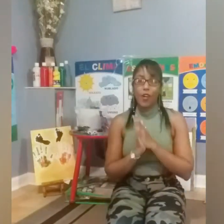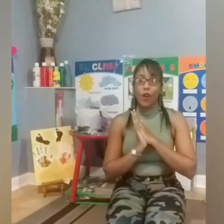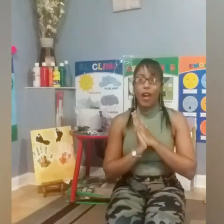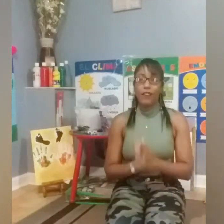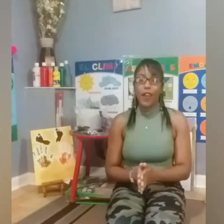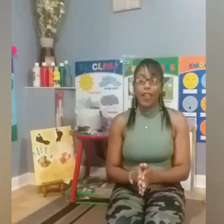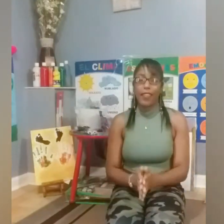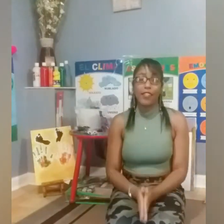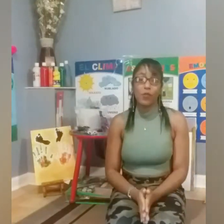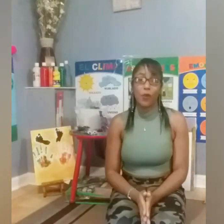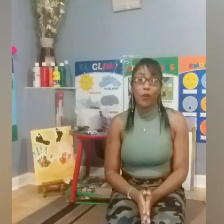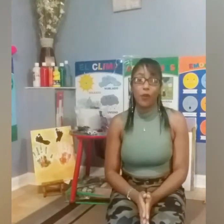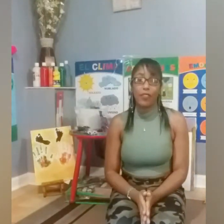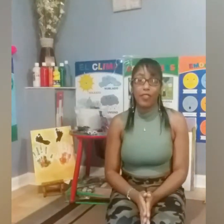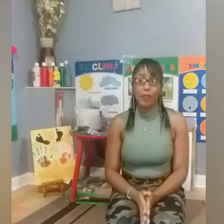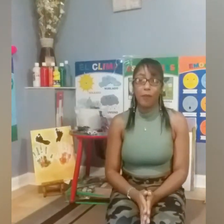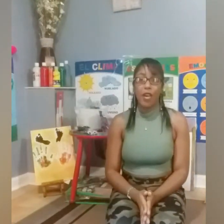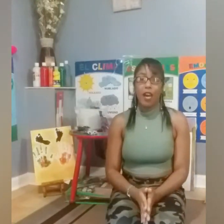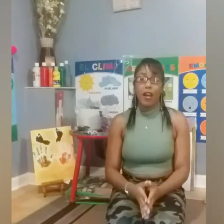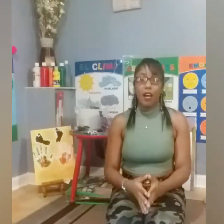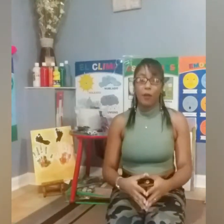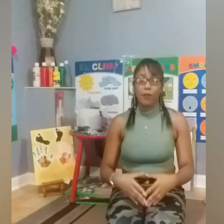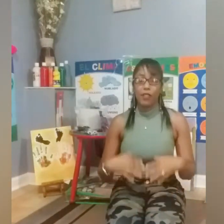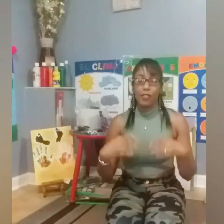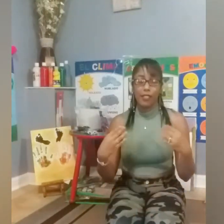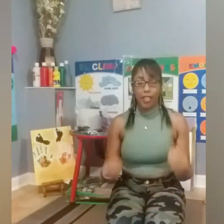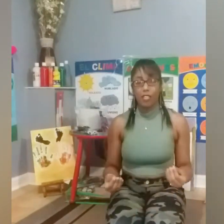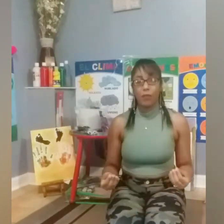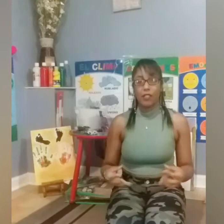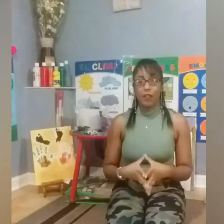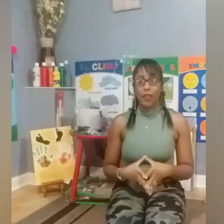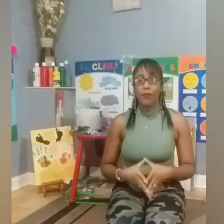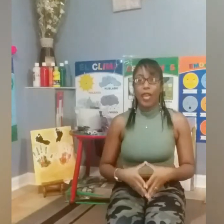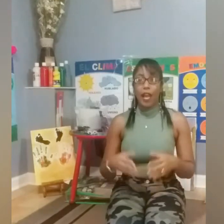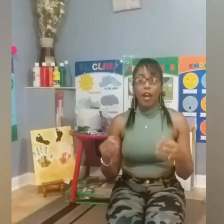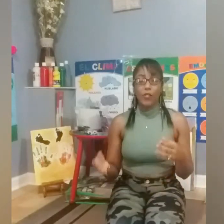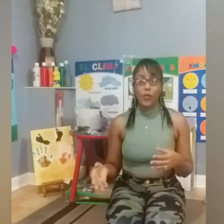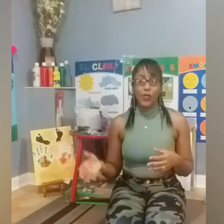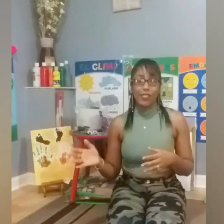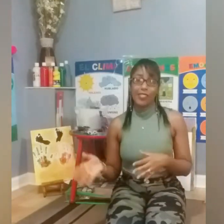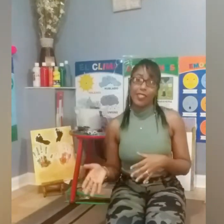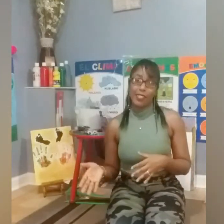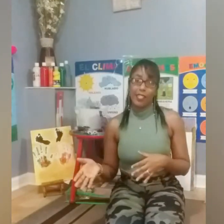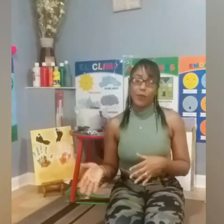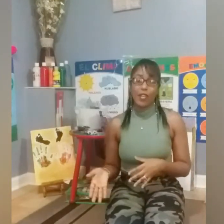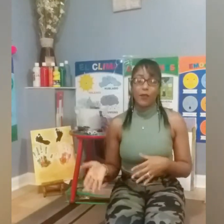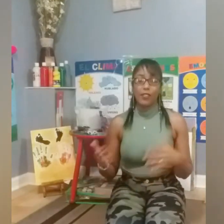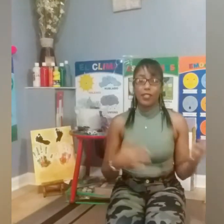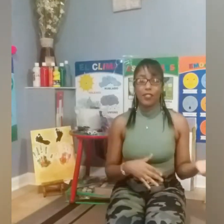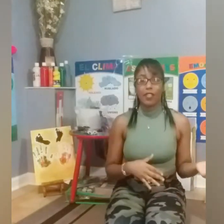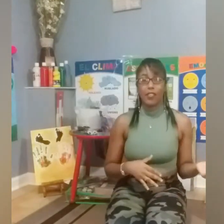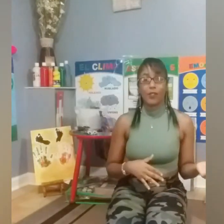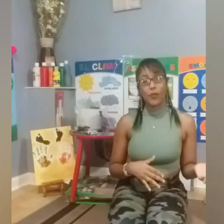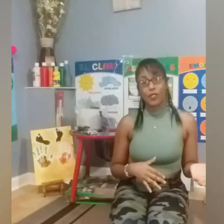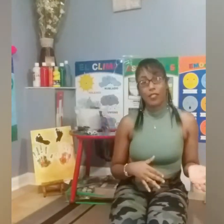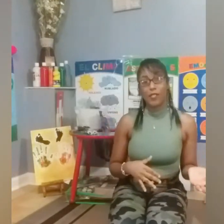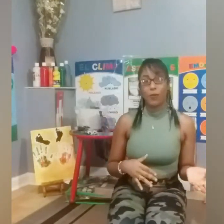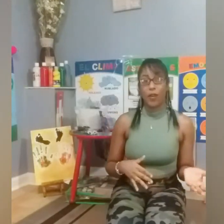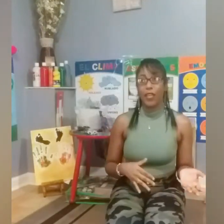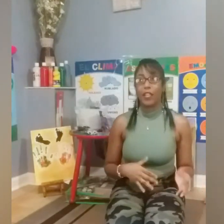I find that to work with him, his engagement, okay? I also use this technique when I was teaching in the school system as well, and it